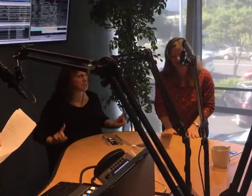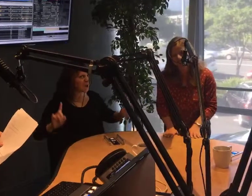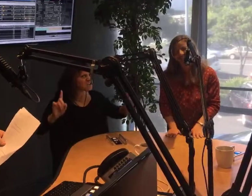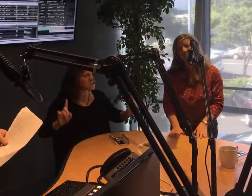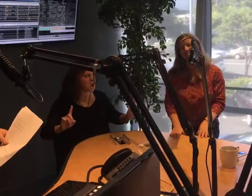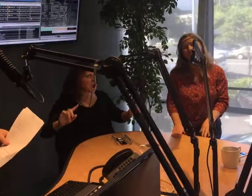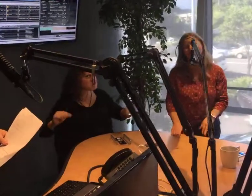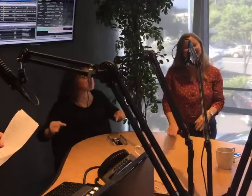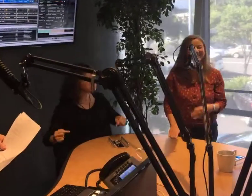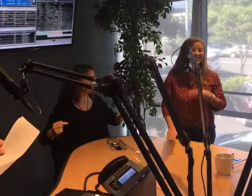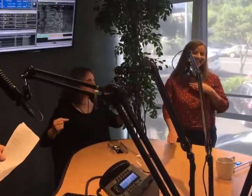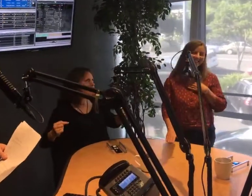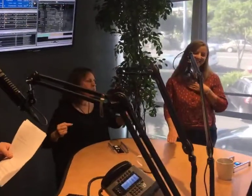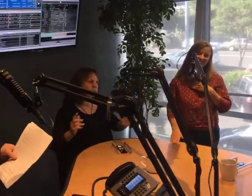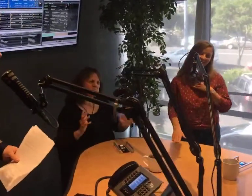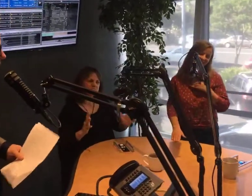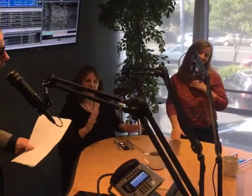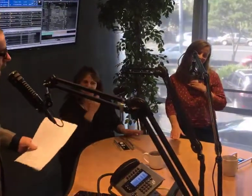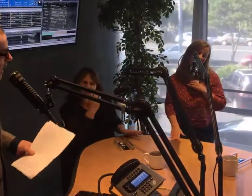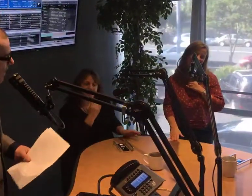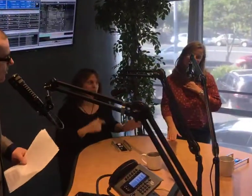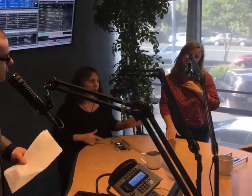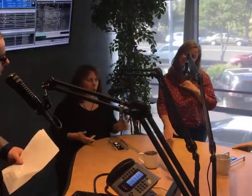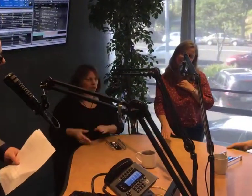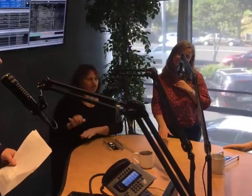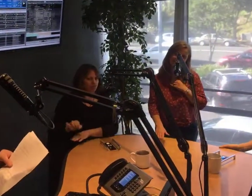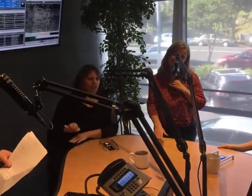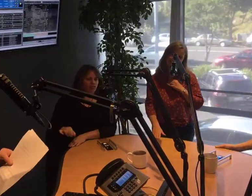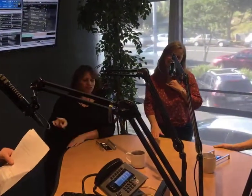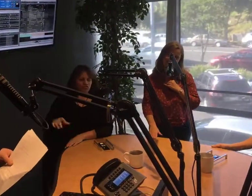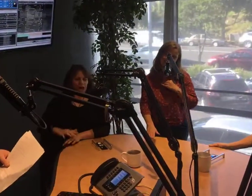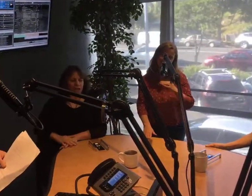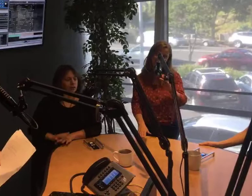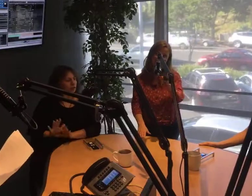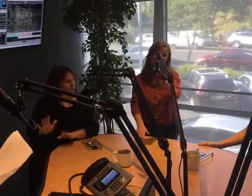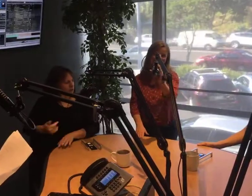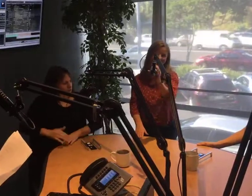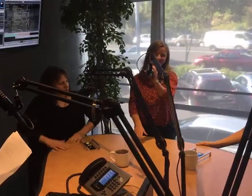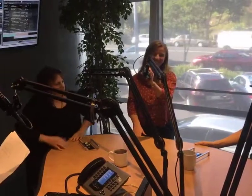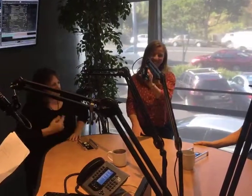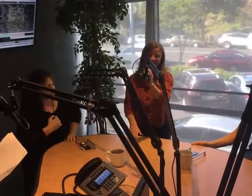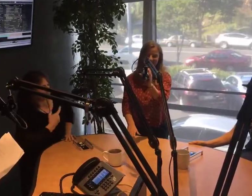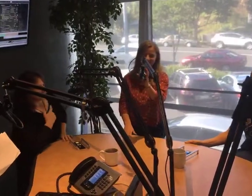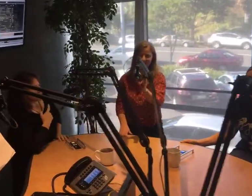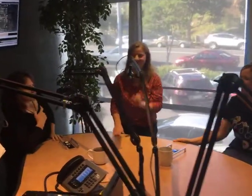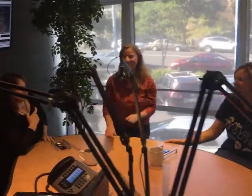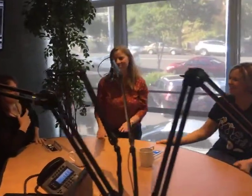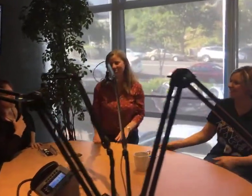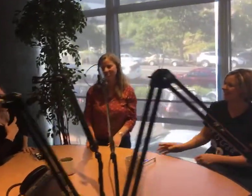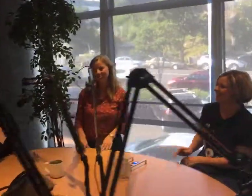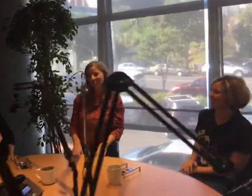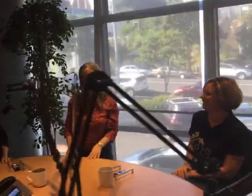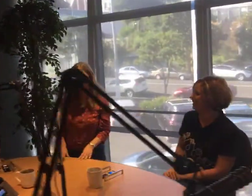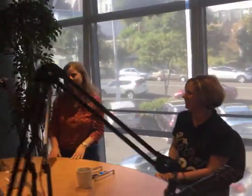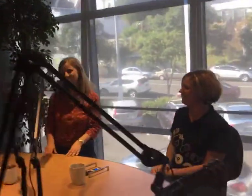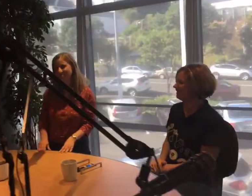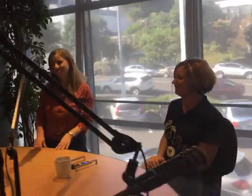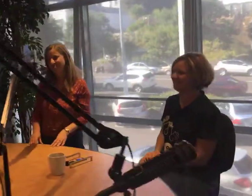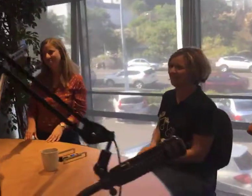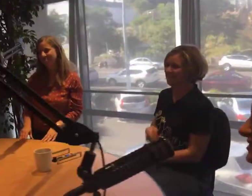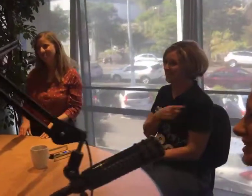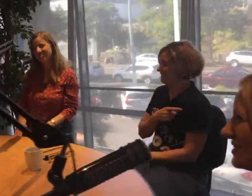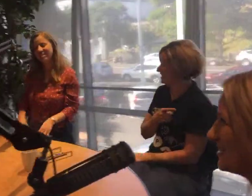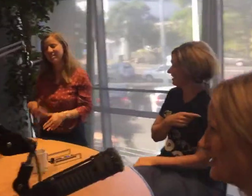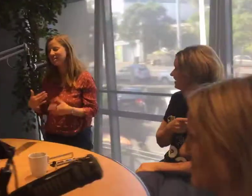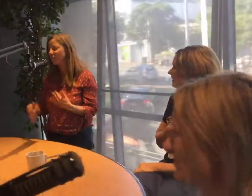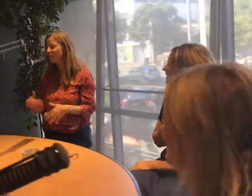be about to do something very serious. This is right. I haven't been this nervous since I attempted to eat 5 pizzas in 5 minutes.